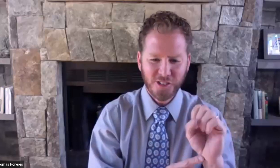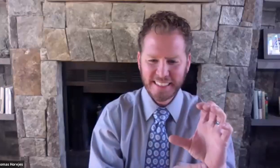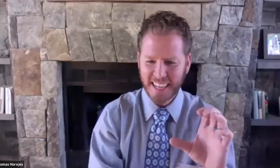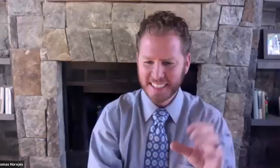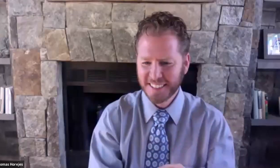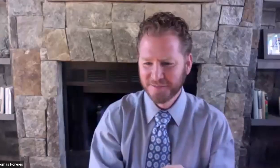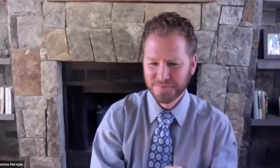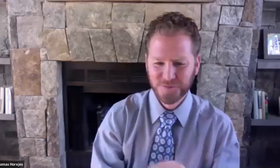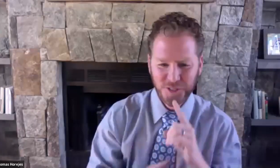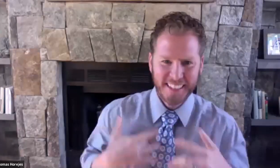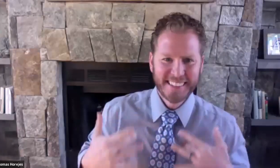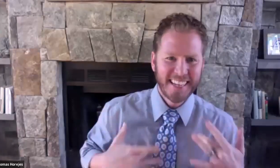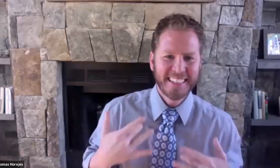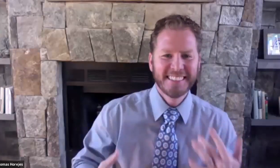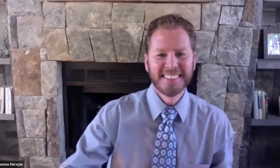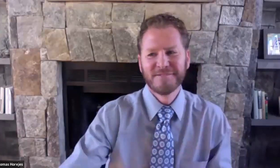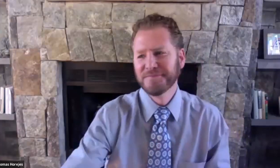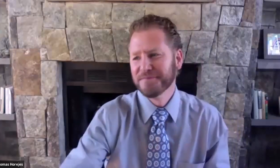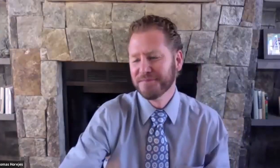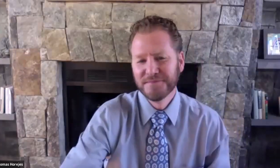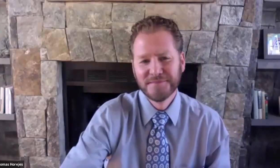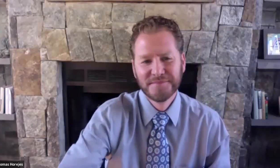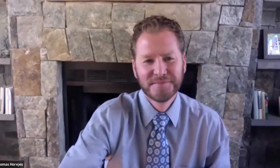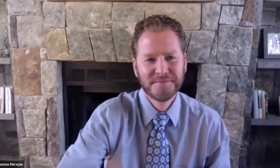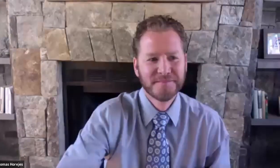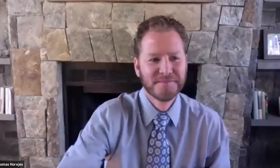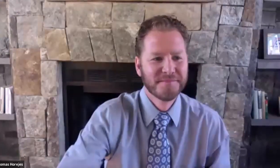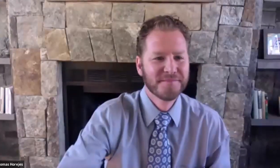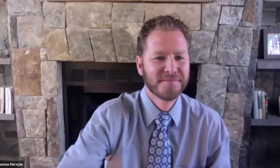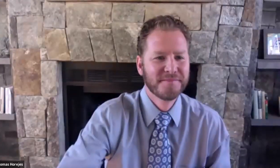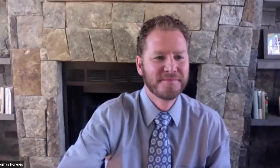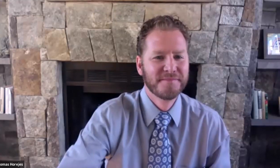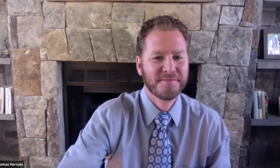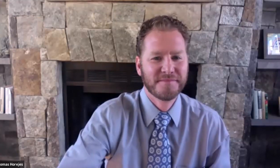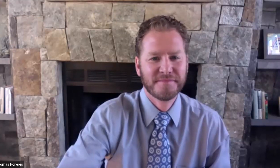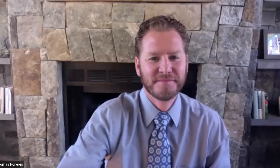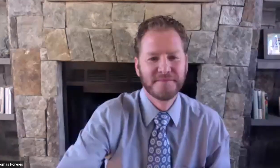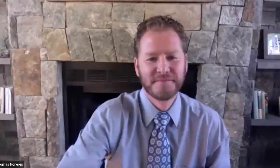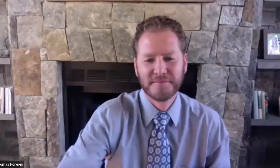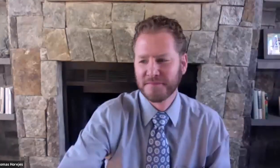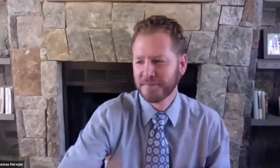Answers are still coming in, and I'll give everyone about another 30 seconds. It's exciting.